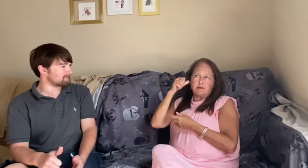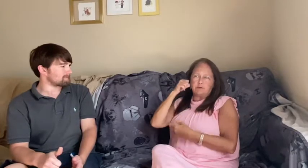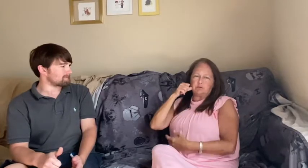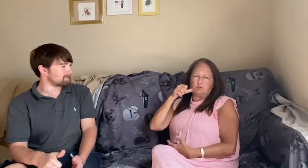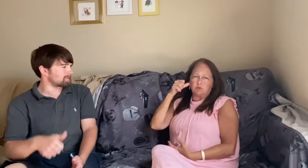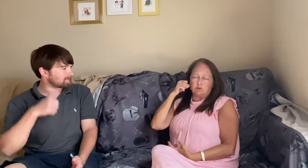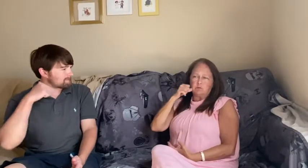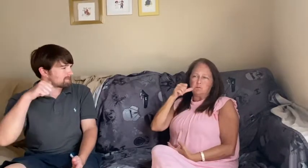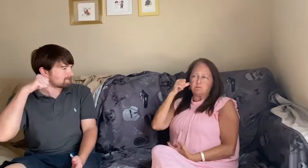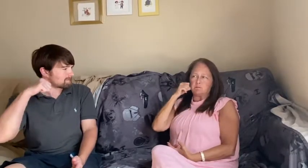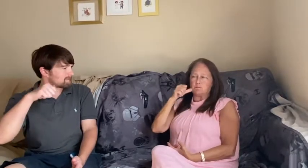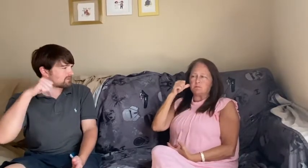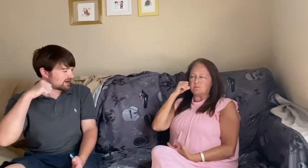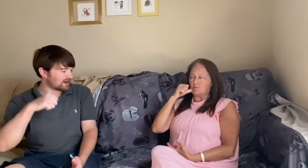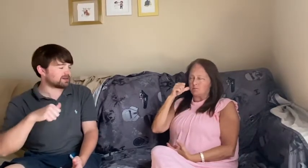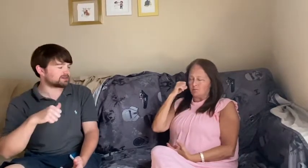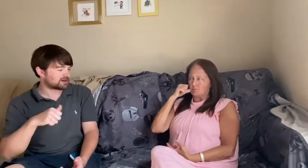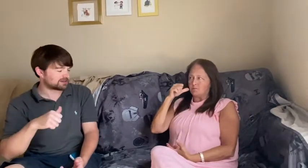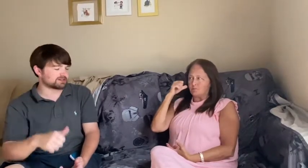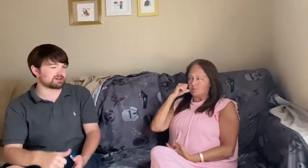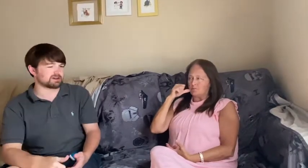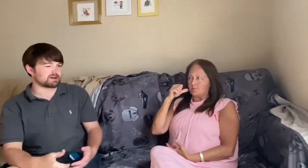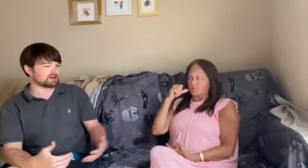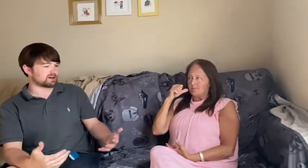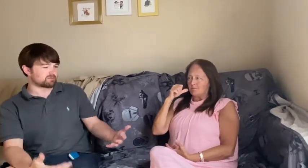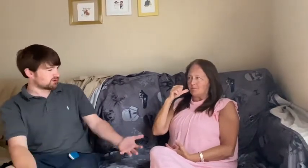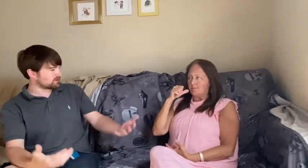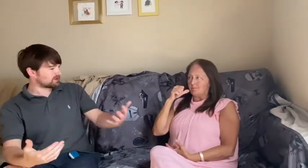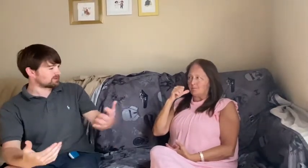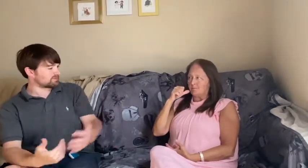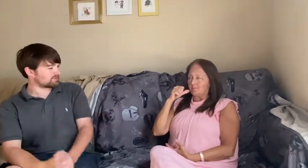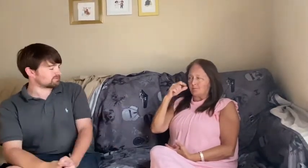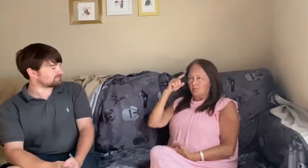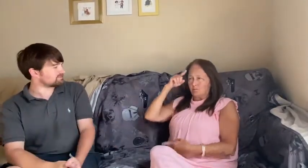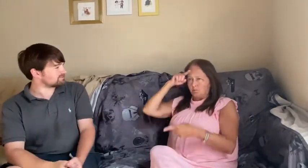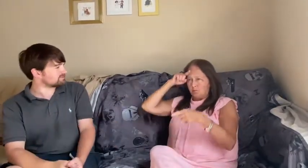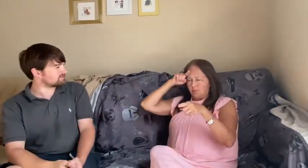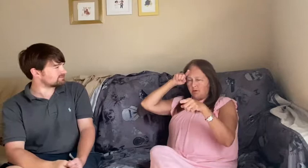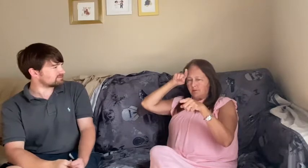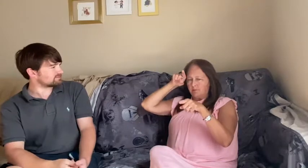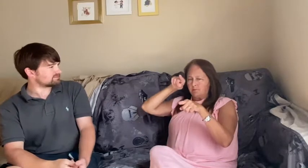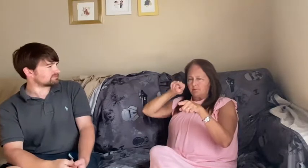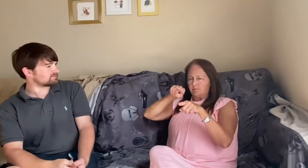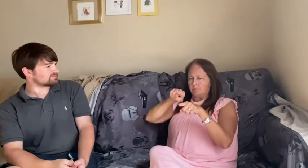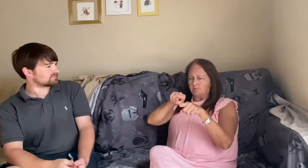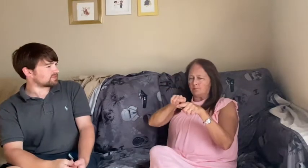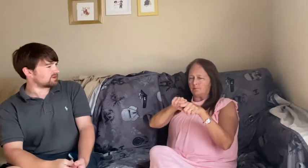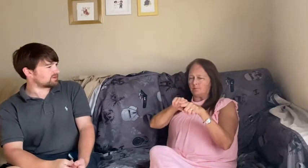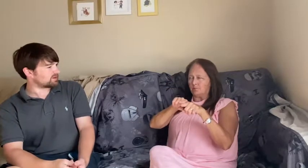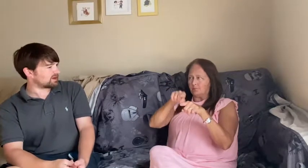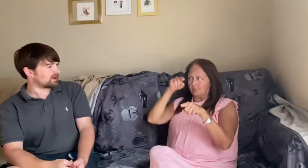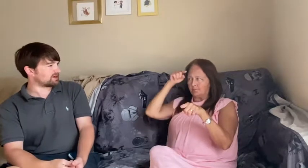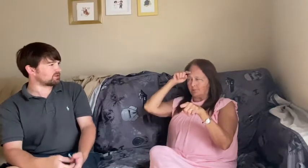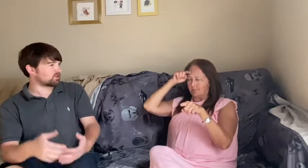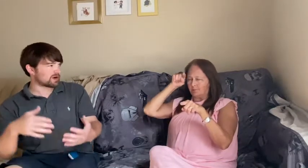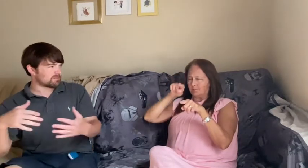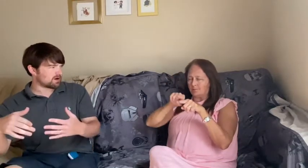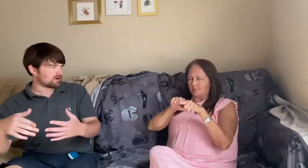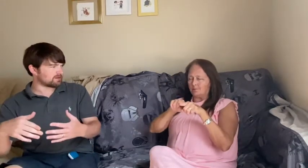that's girl. Okay, gotcha. Brother. Brother. Okay, grandma. Is